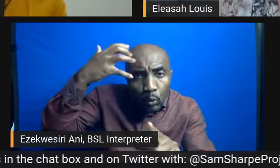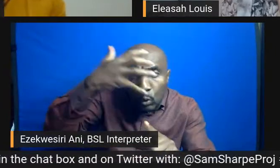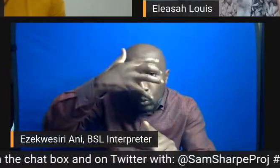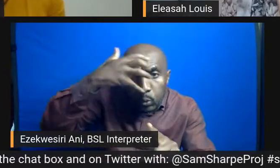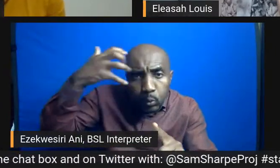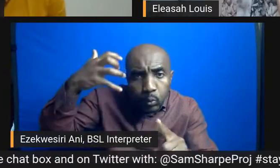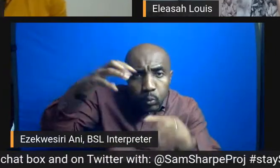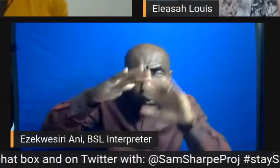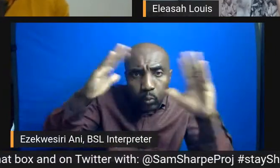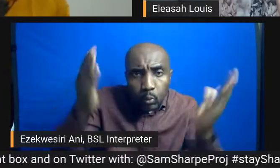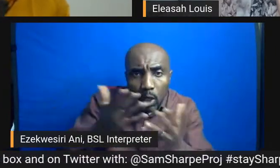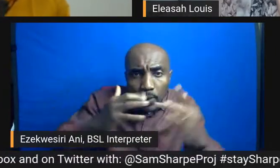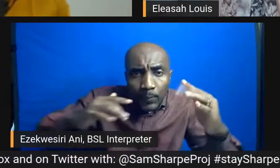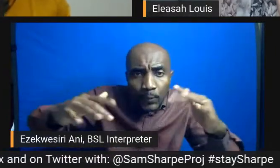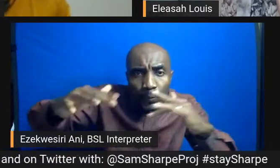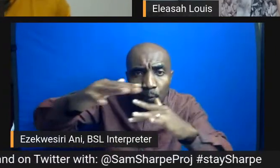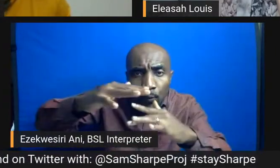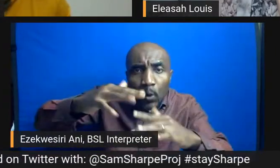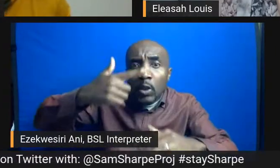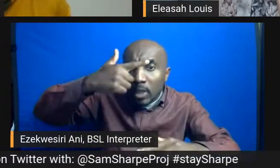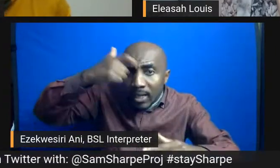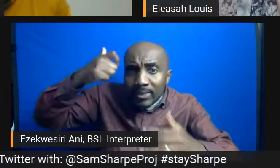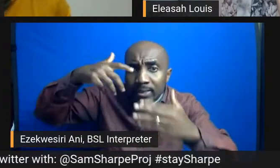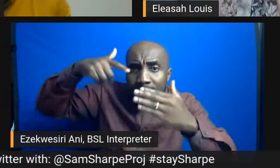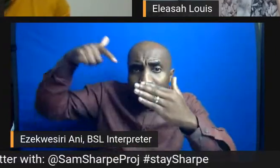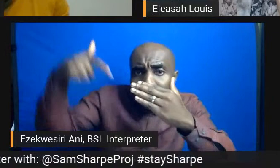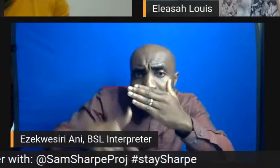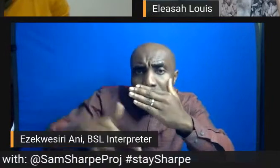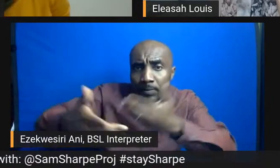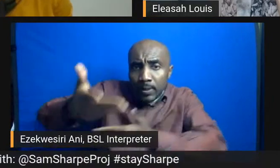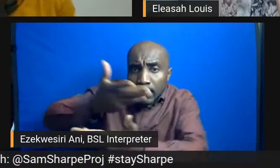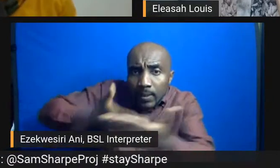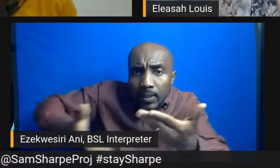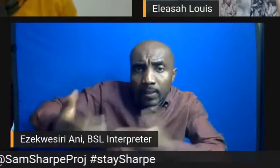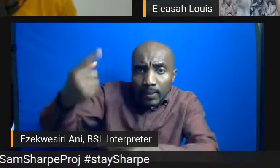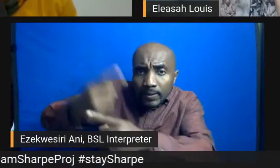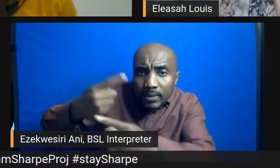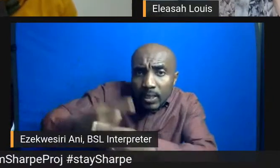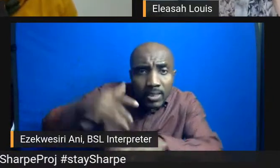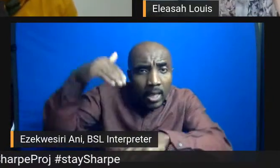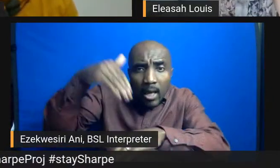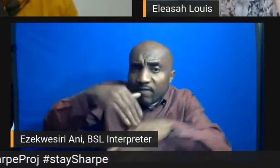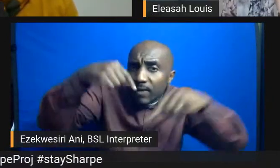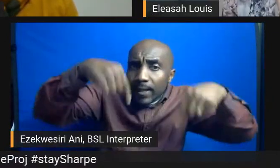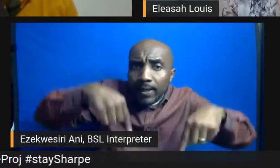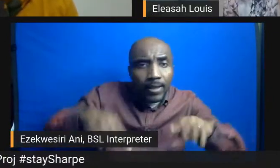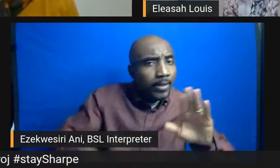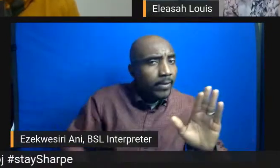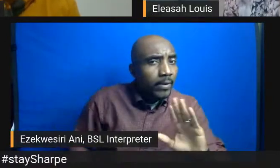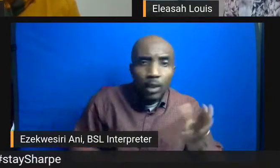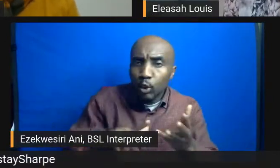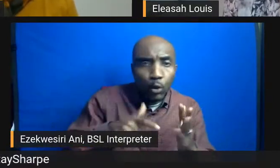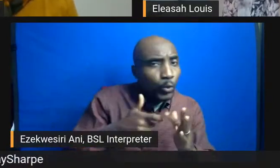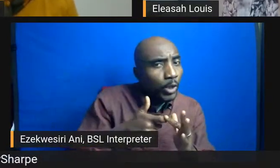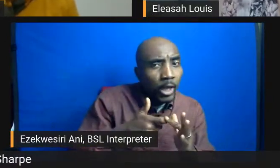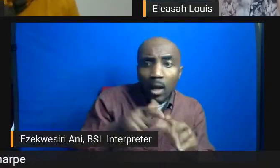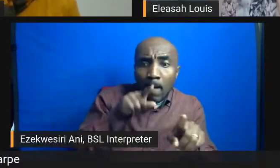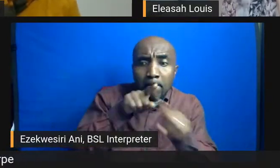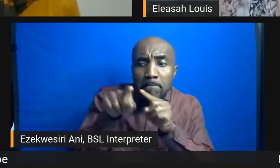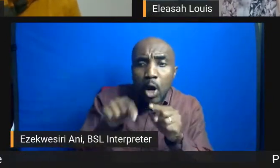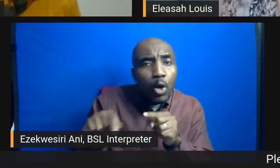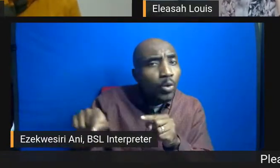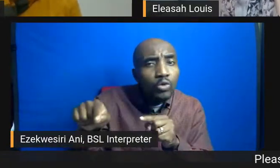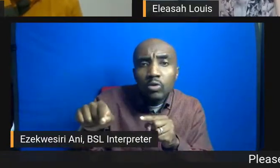impact that it is having, maybe not here immediately, but most of them have got connections.